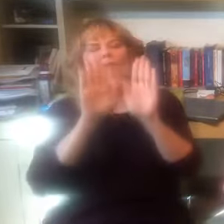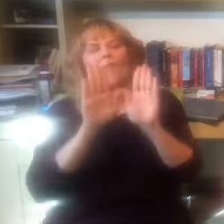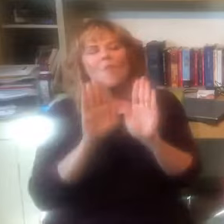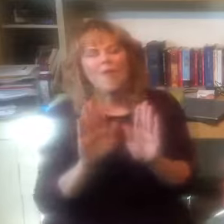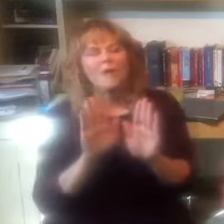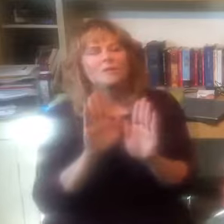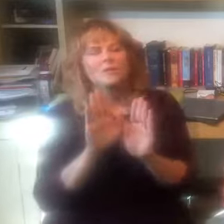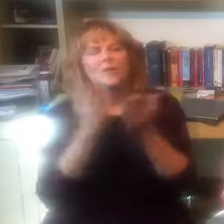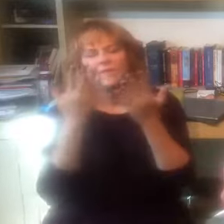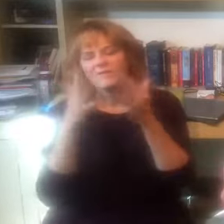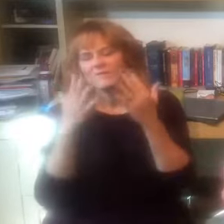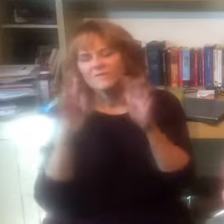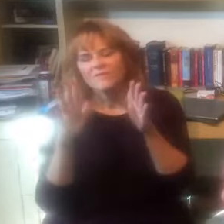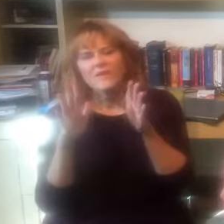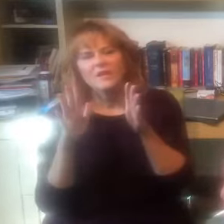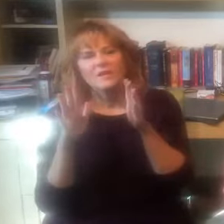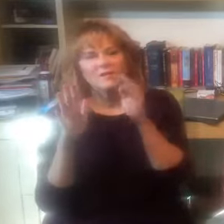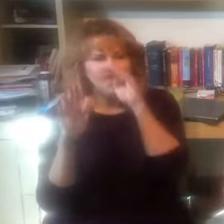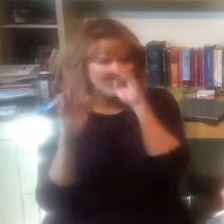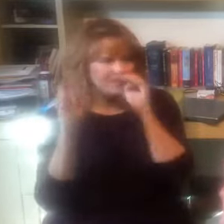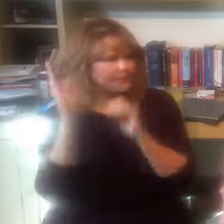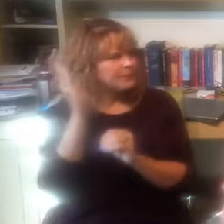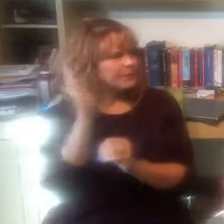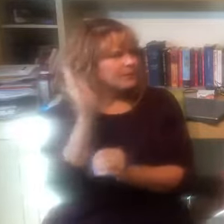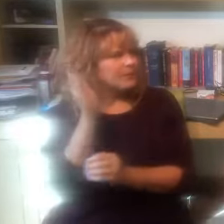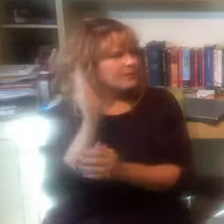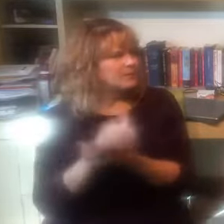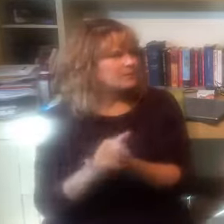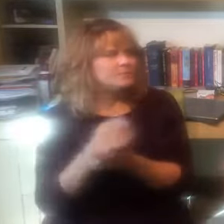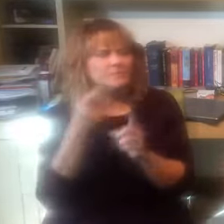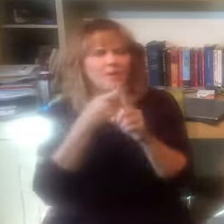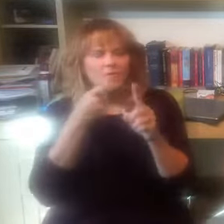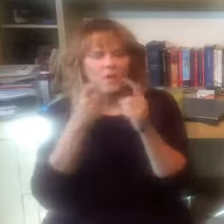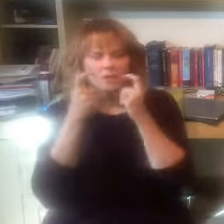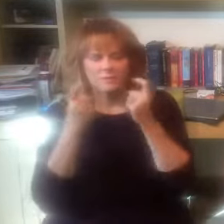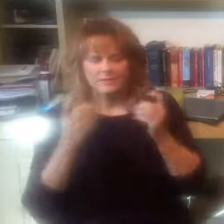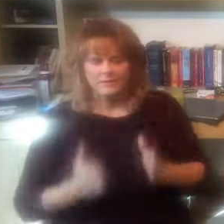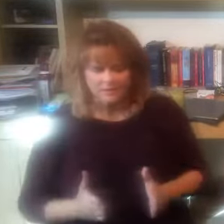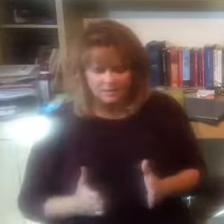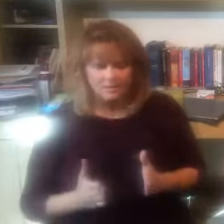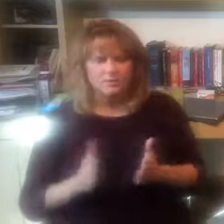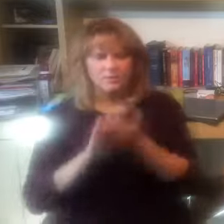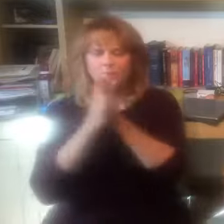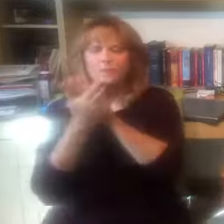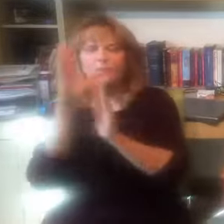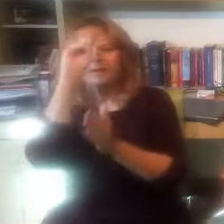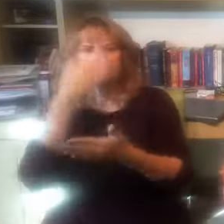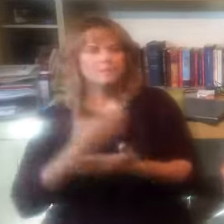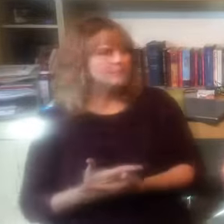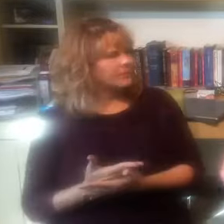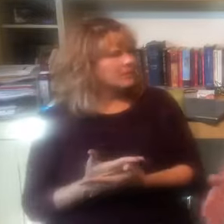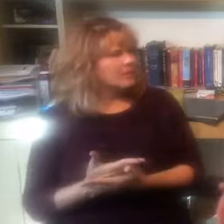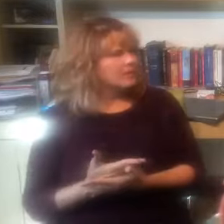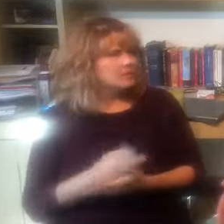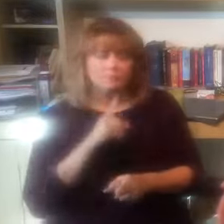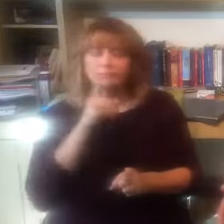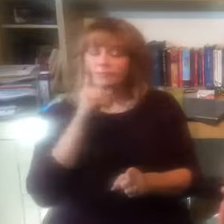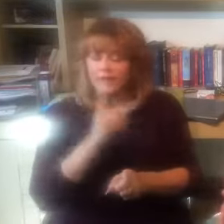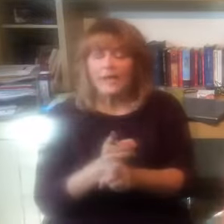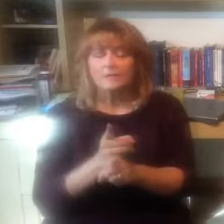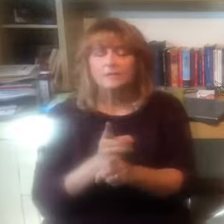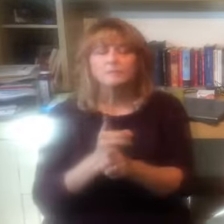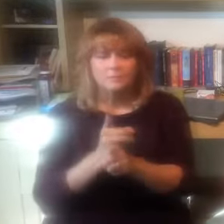we're going to wrap up our series on From Sinners to Sons. And it's really been a great